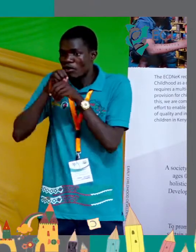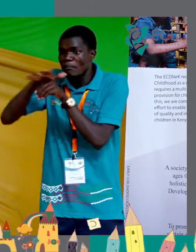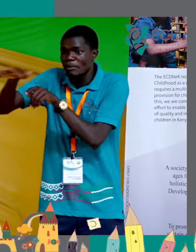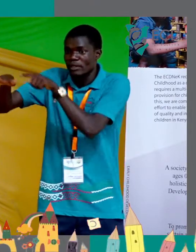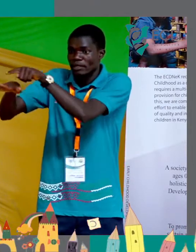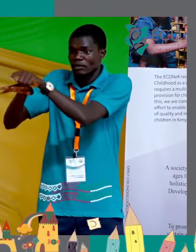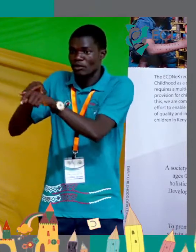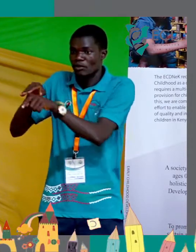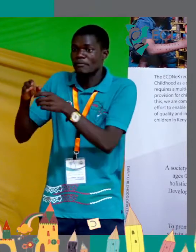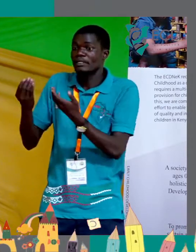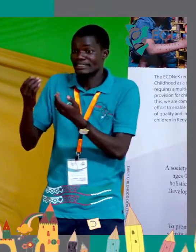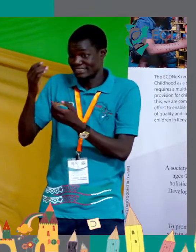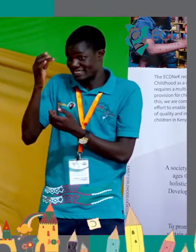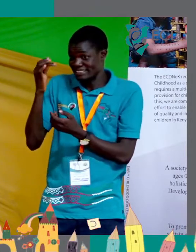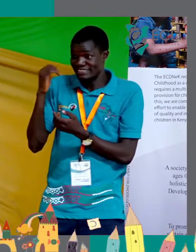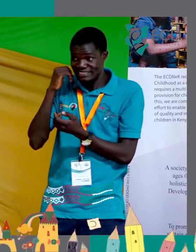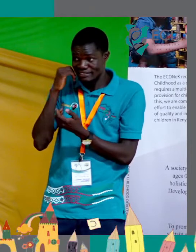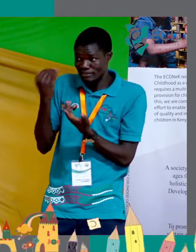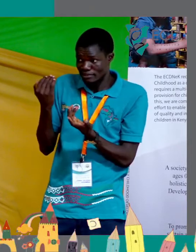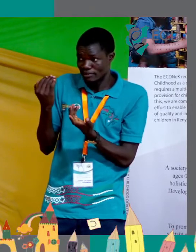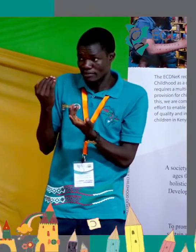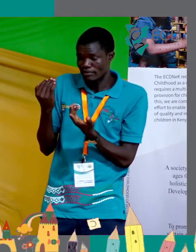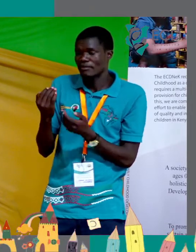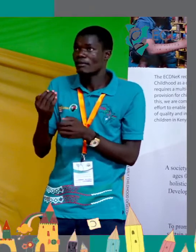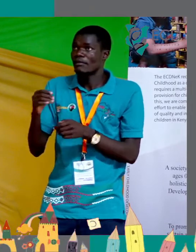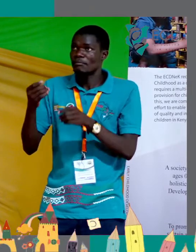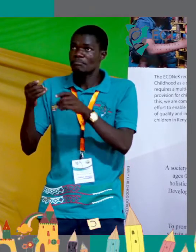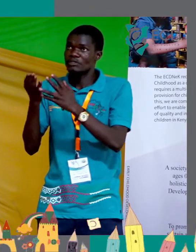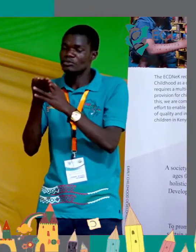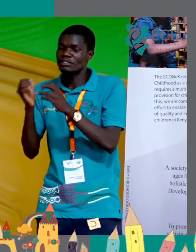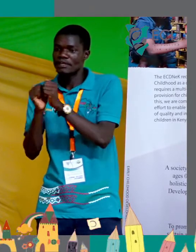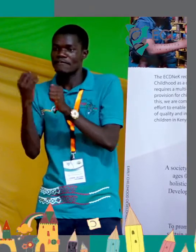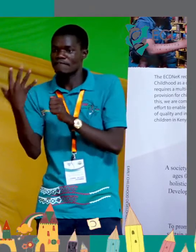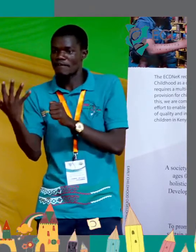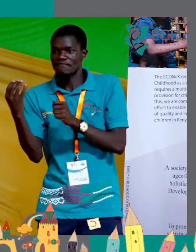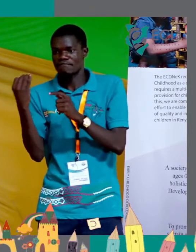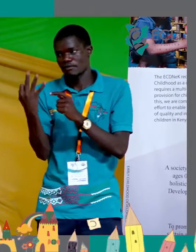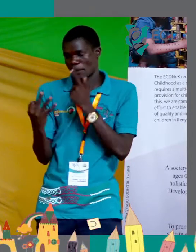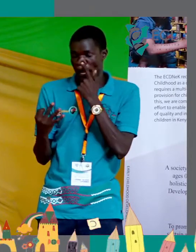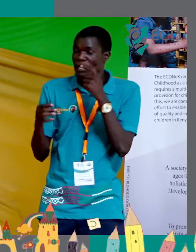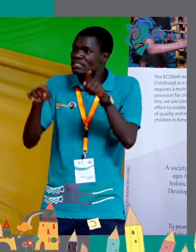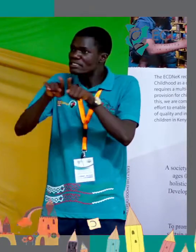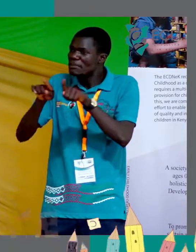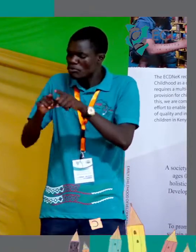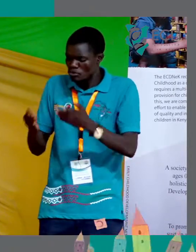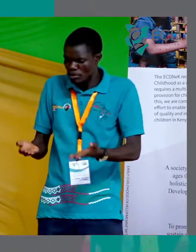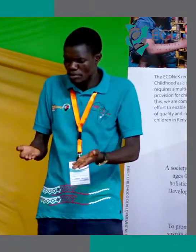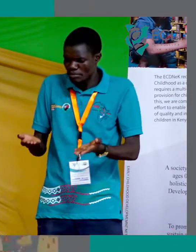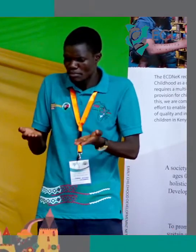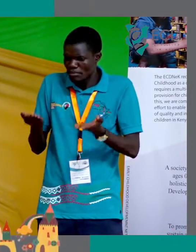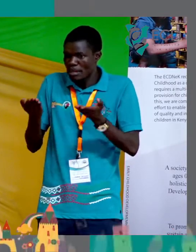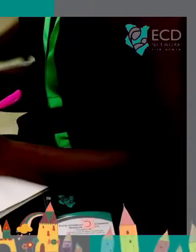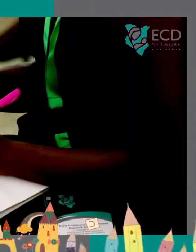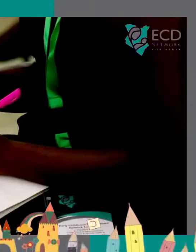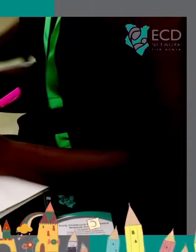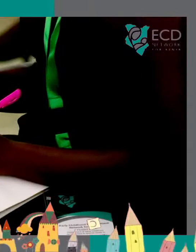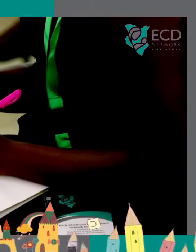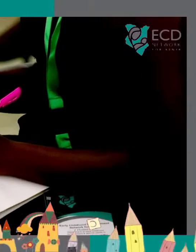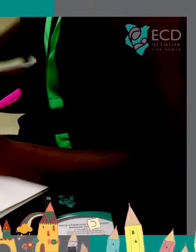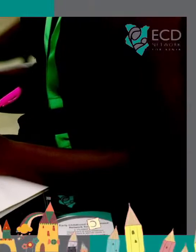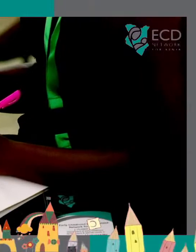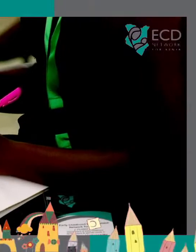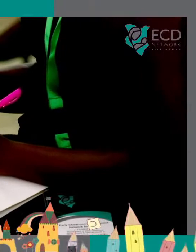mostly affect children between the age of 5 to 10. And also to promote access to quality